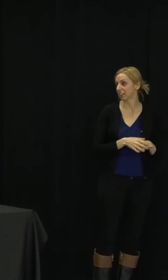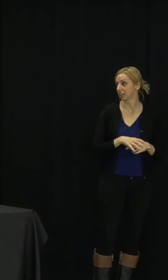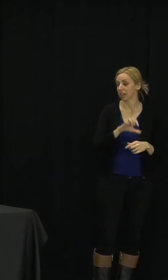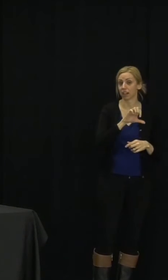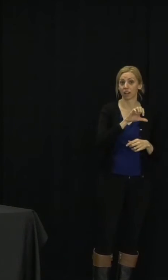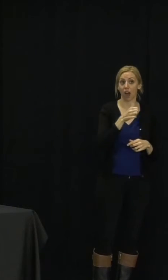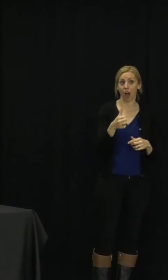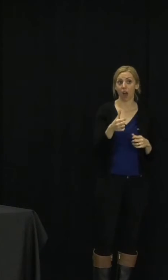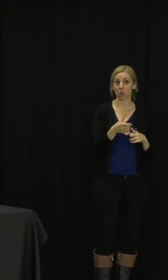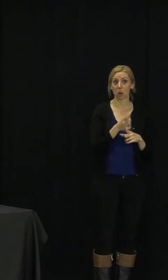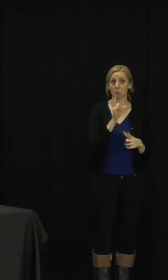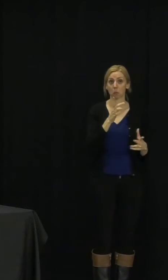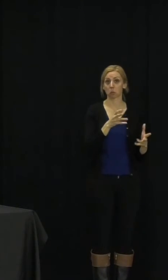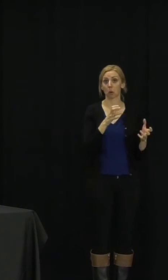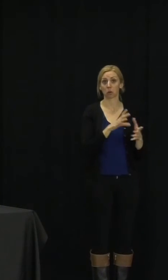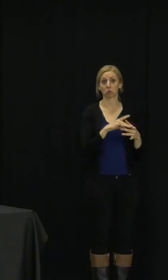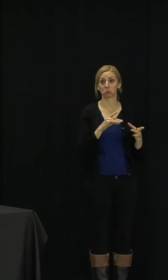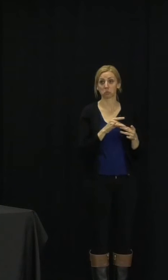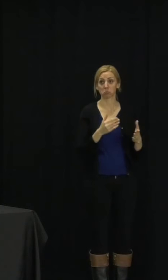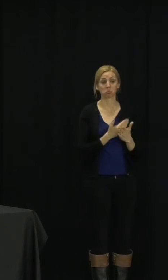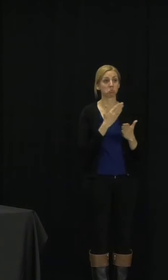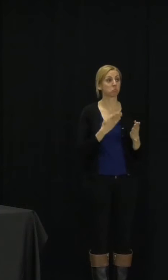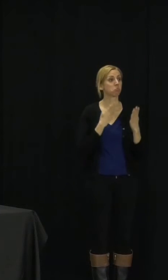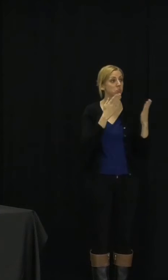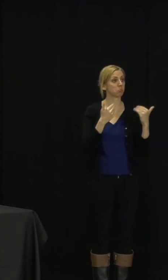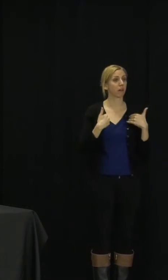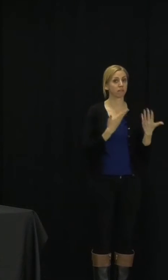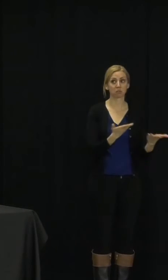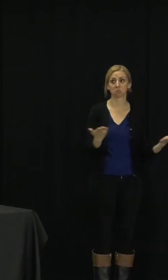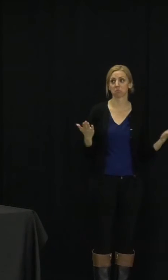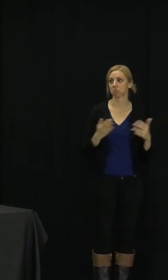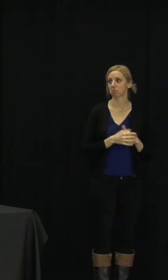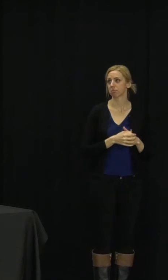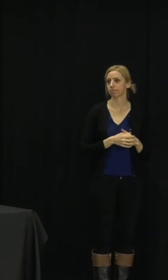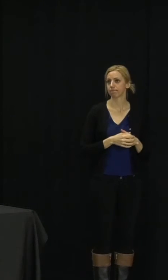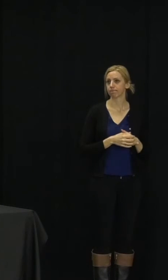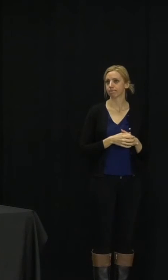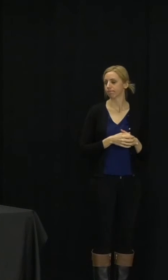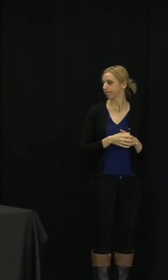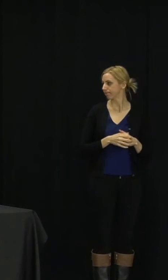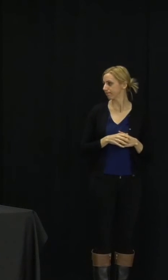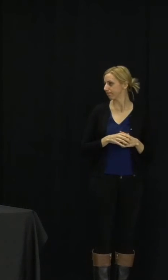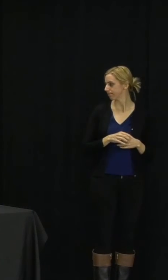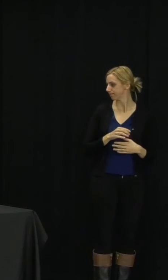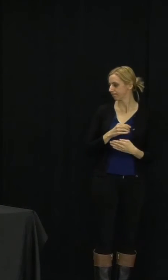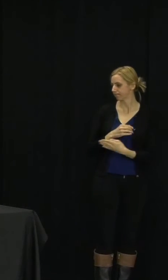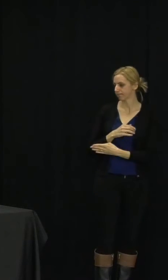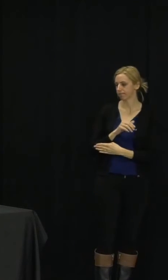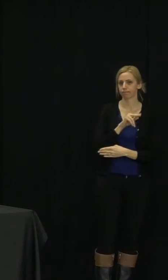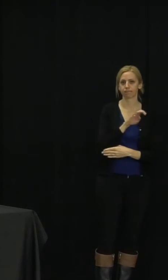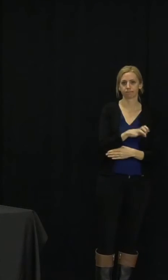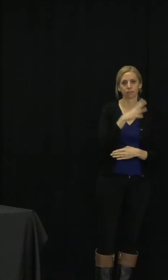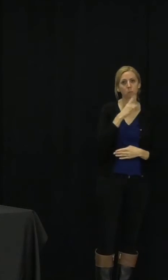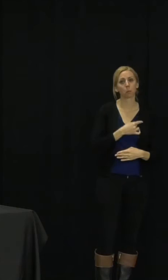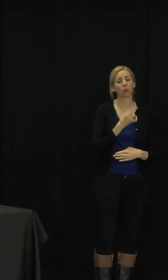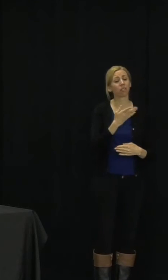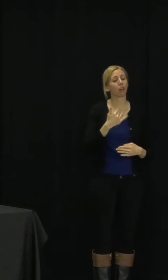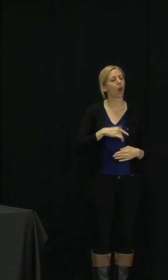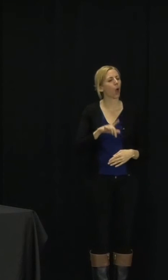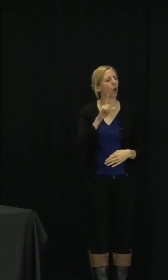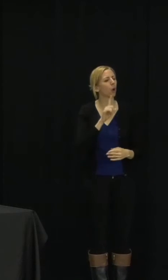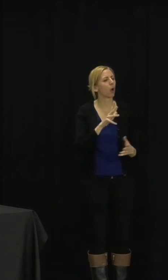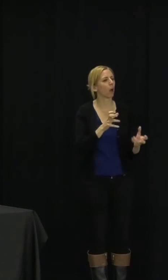that award or nominating someone or nominating yourself, please see Ariel. Sorry, you have to be 30 or under to win. That